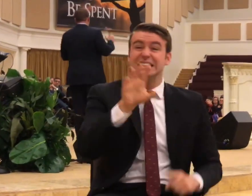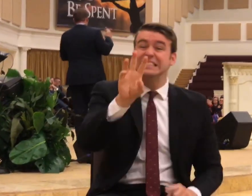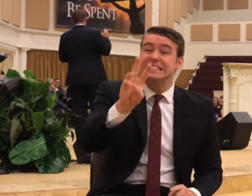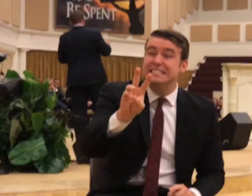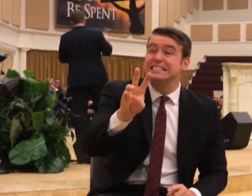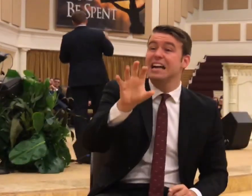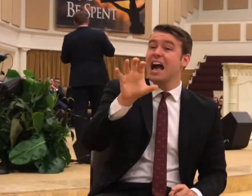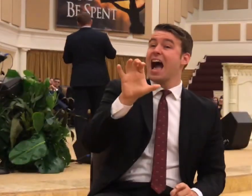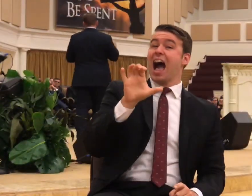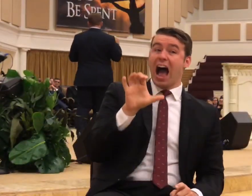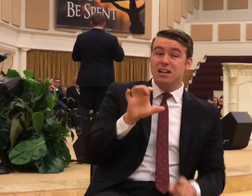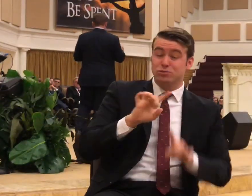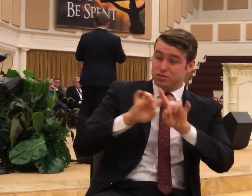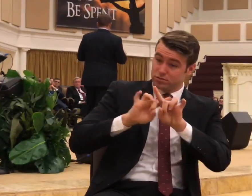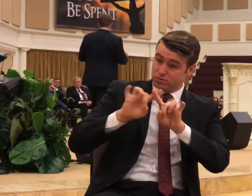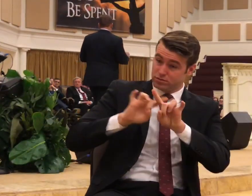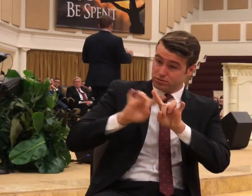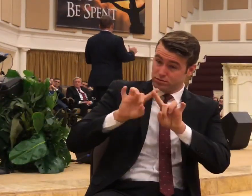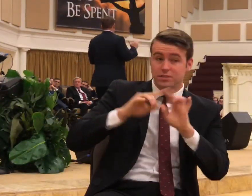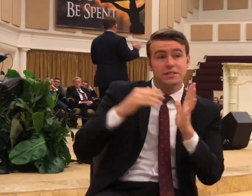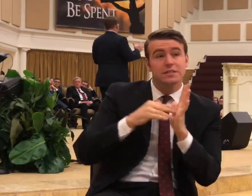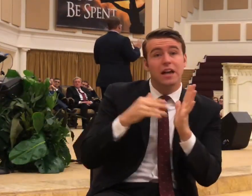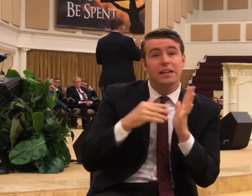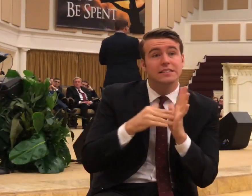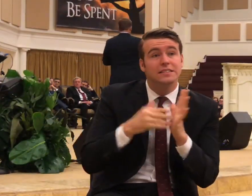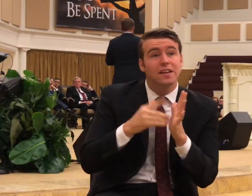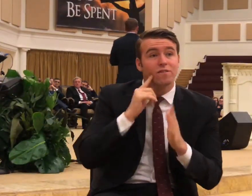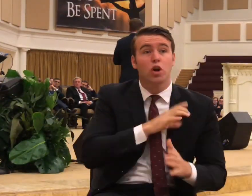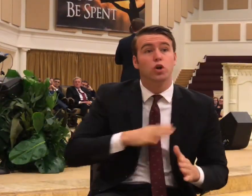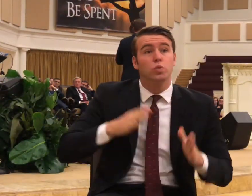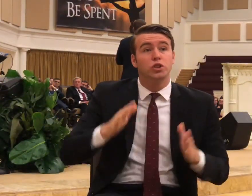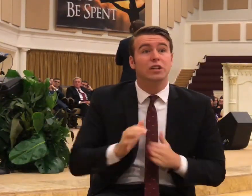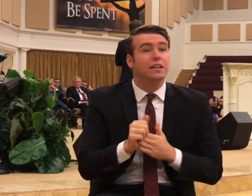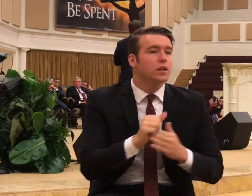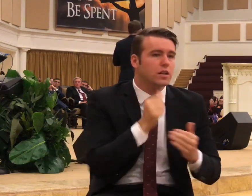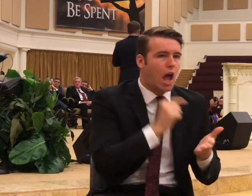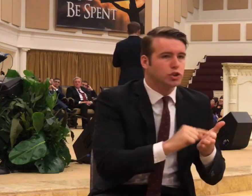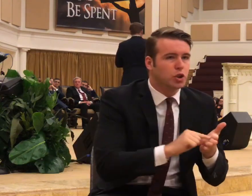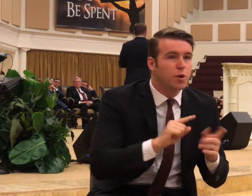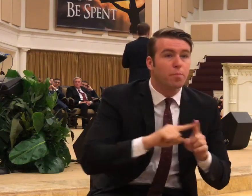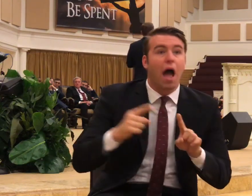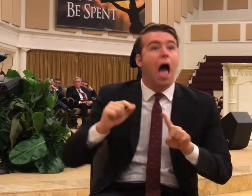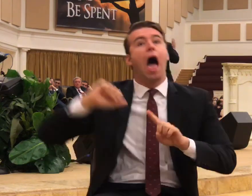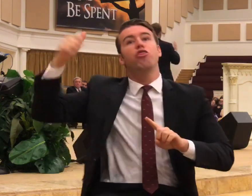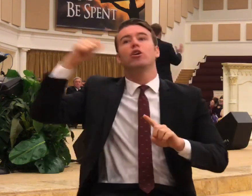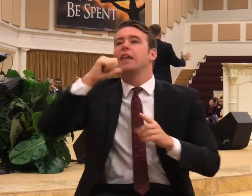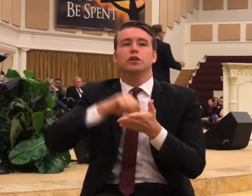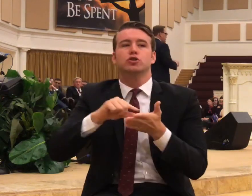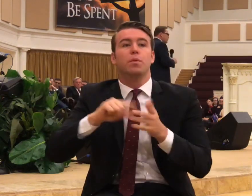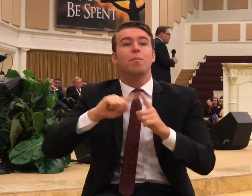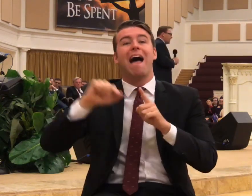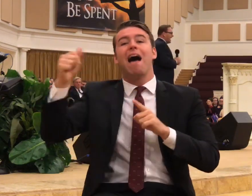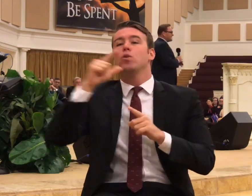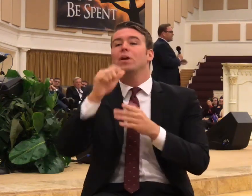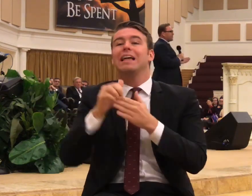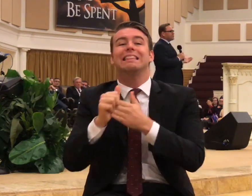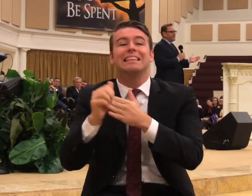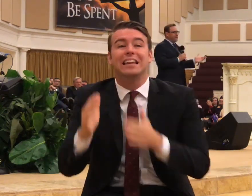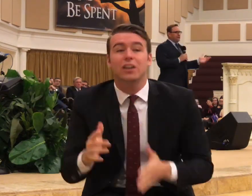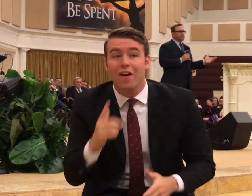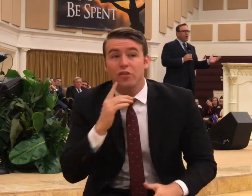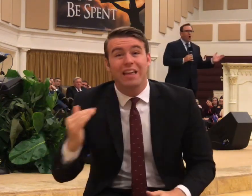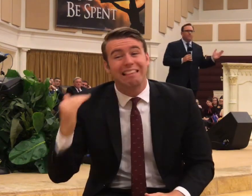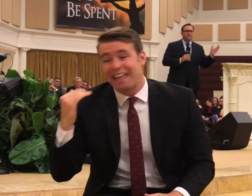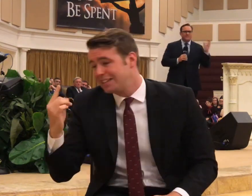600 Christian leadership studies, not in Scripture, that was beyond Scripture, of key leaders through the last